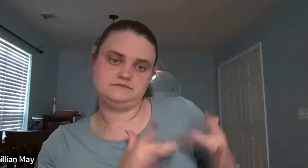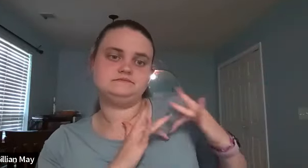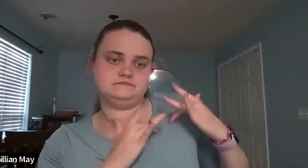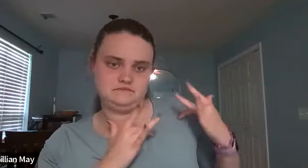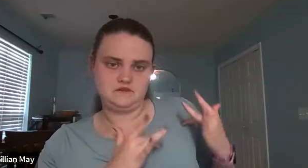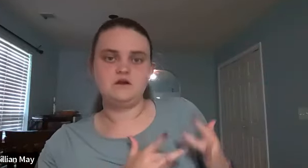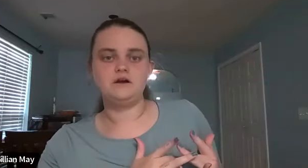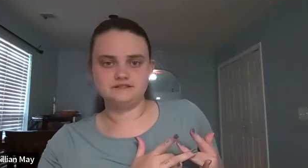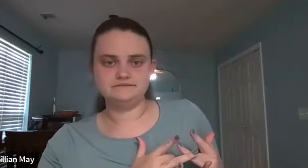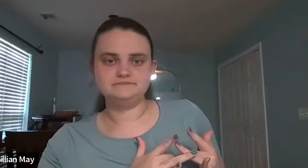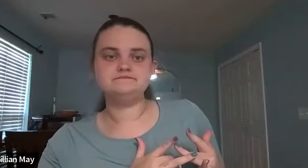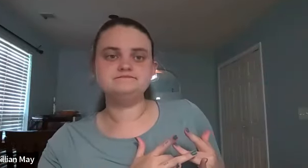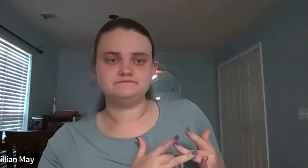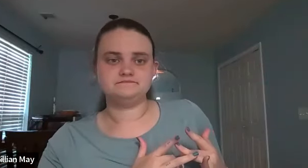heart. Heart.